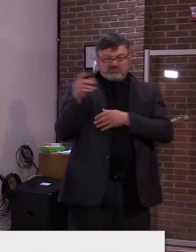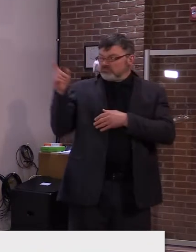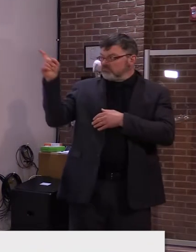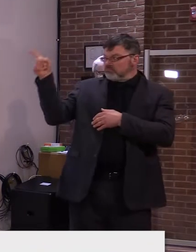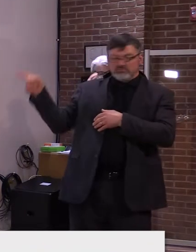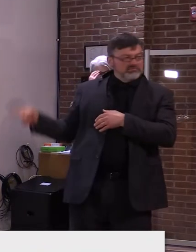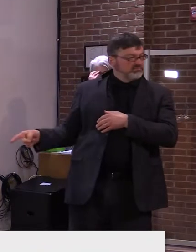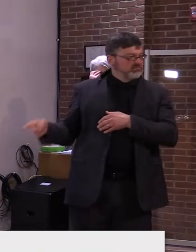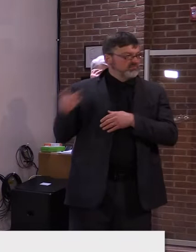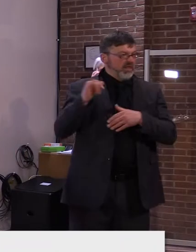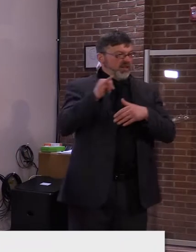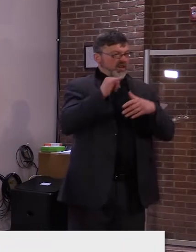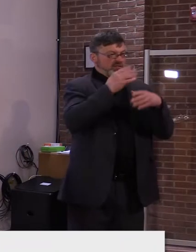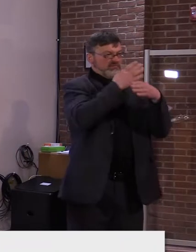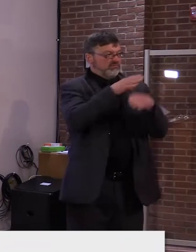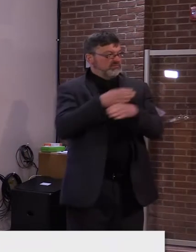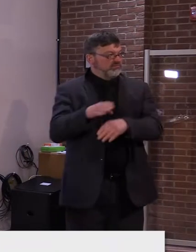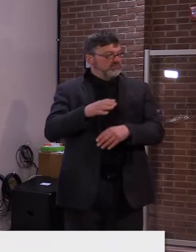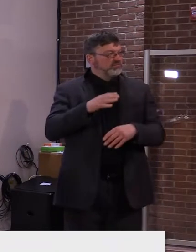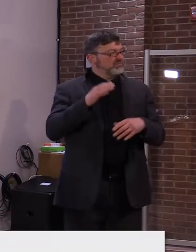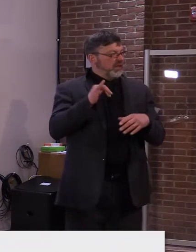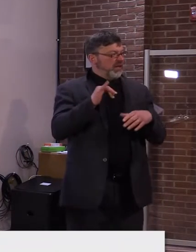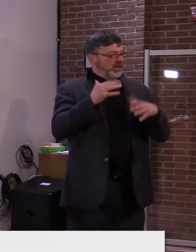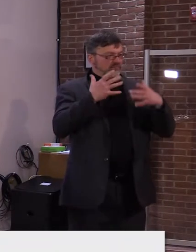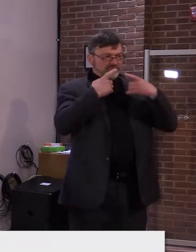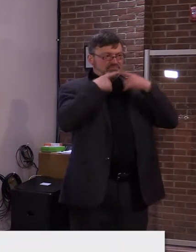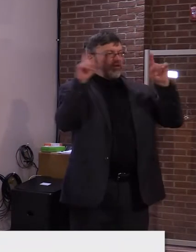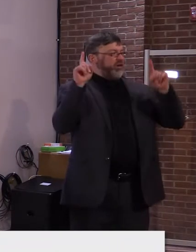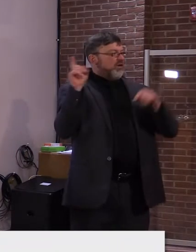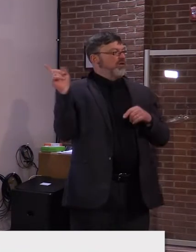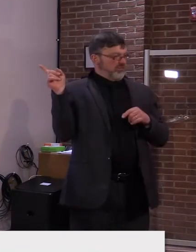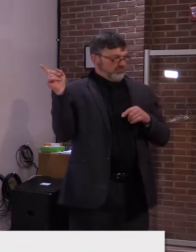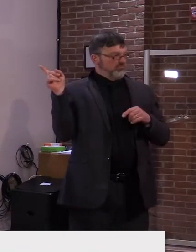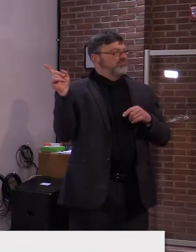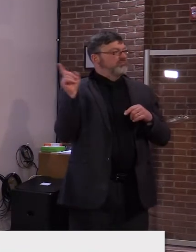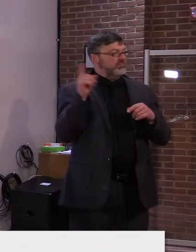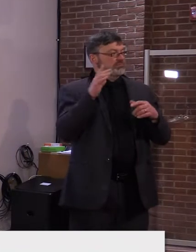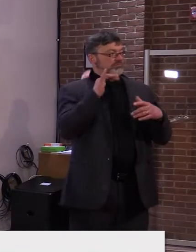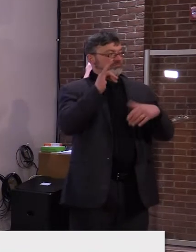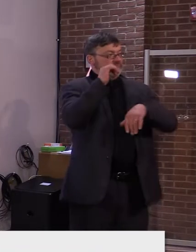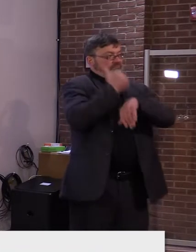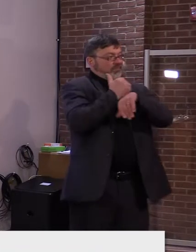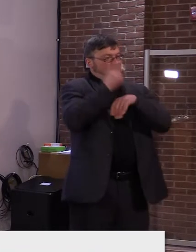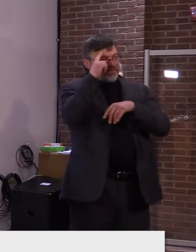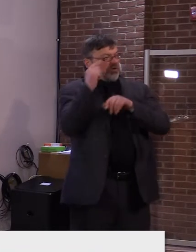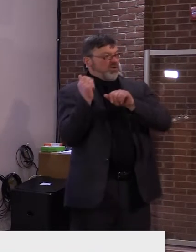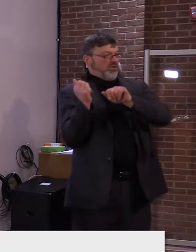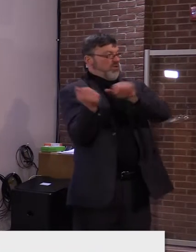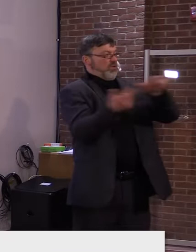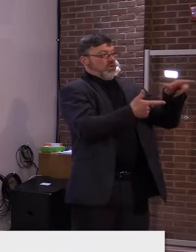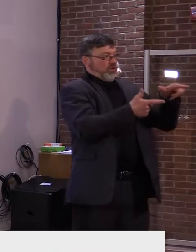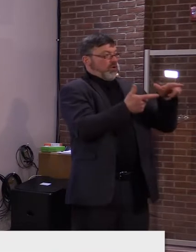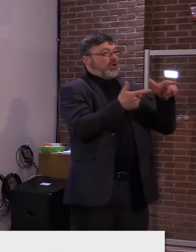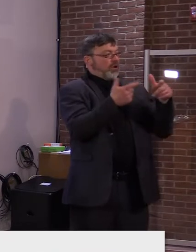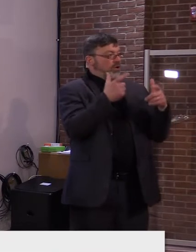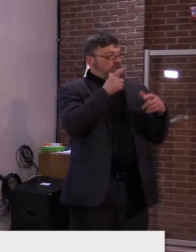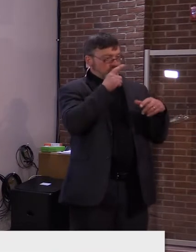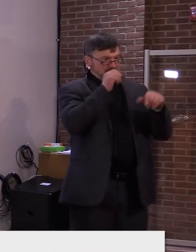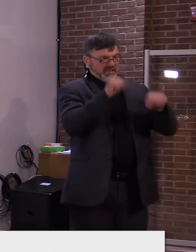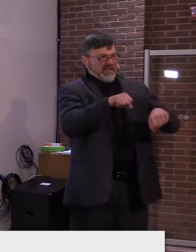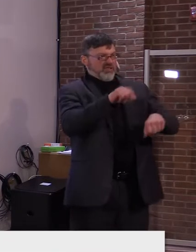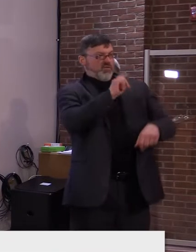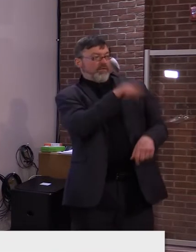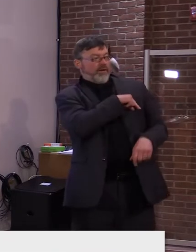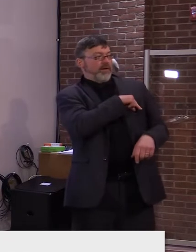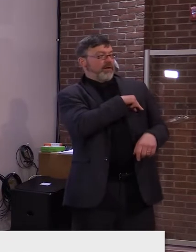Scott announced, the vaccine registration schedule has been established for all remaining age groups. We will rapidly move